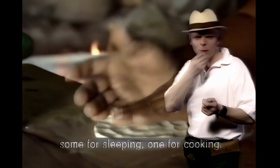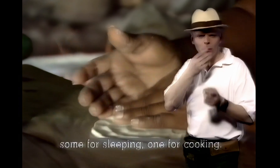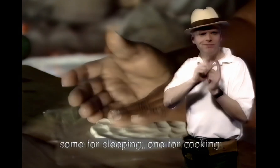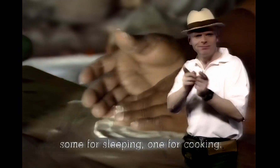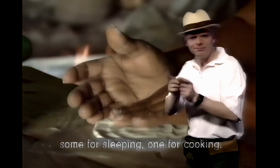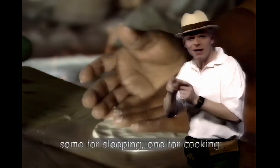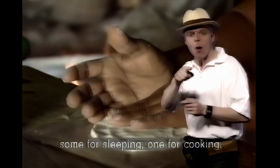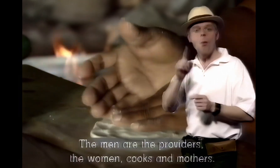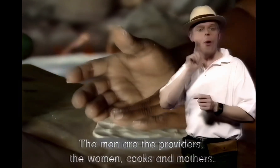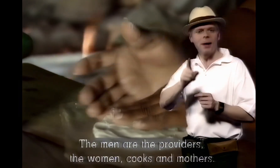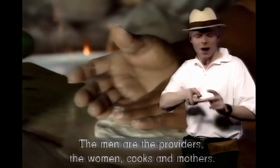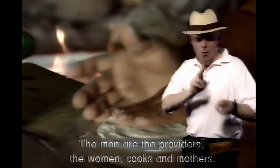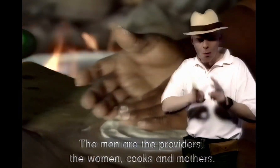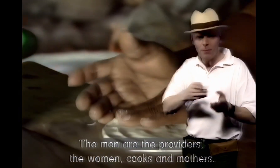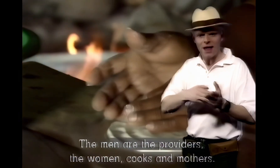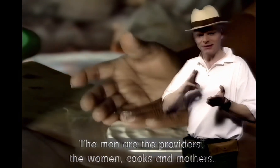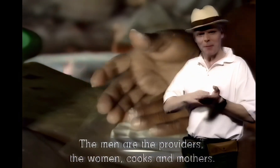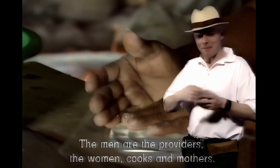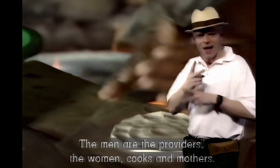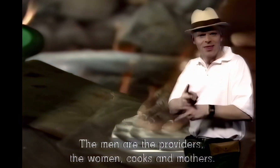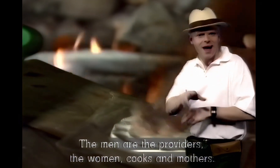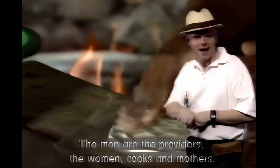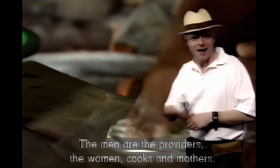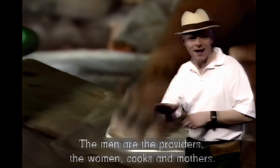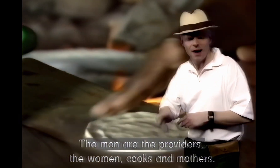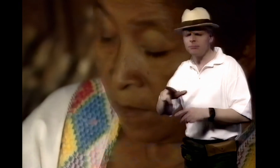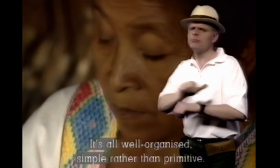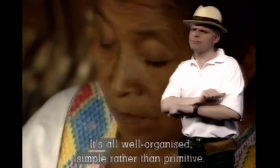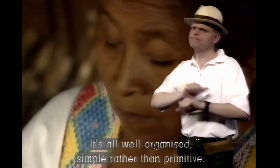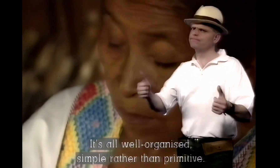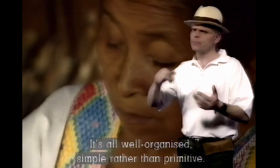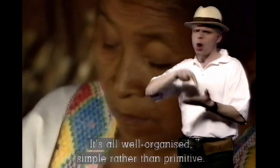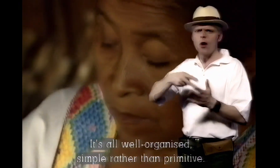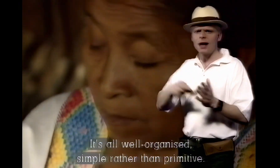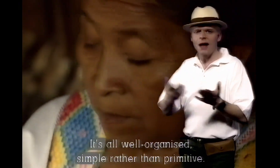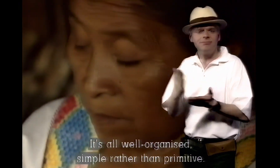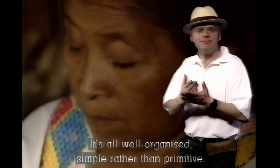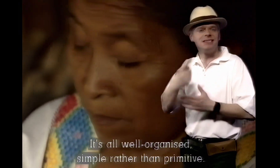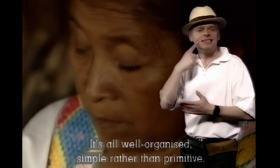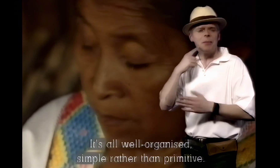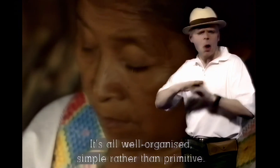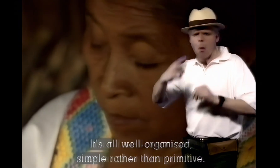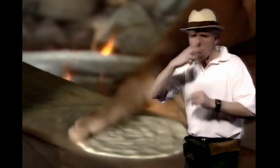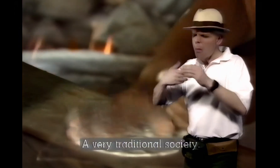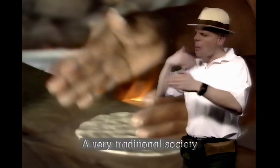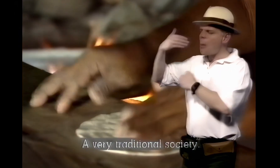the providers, and the women, the cooks and mothers. It's all well organized, simple rather than primitive, a very